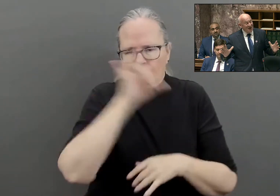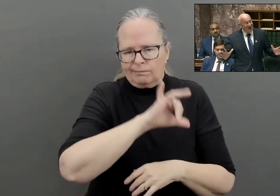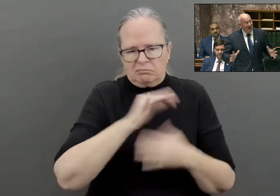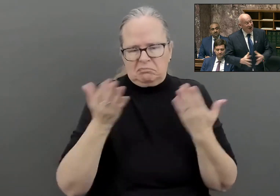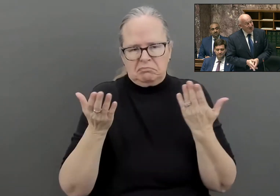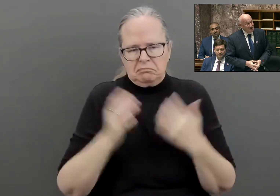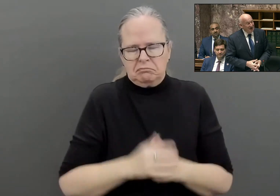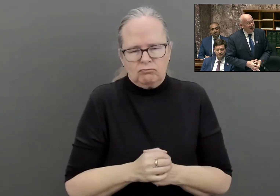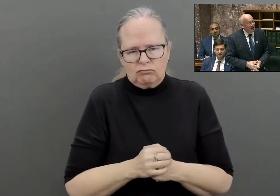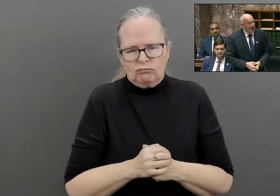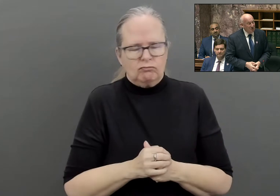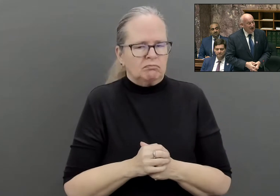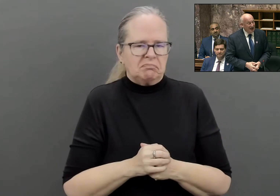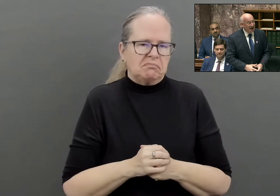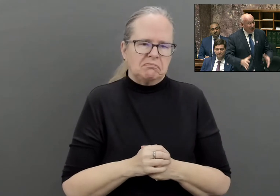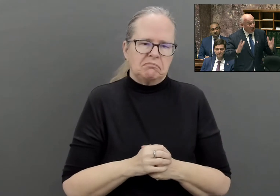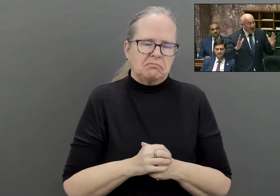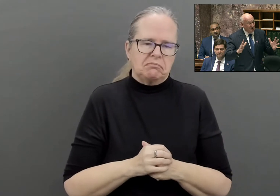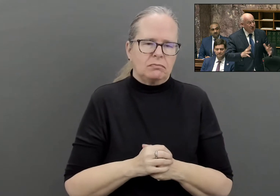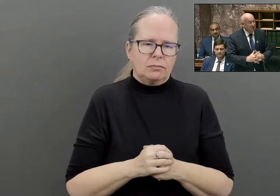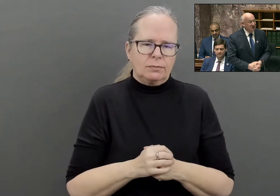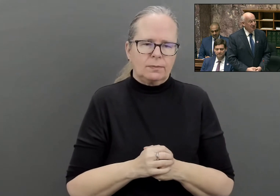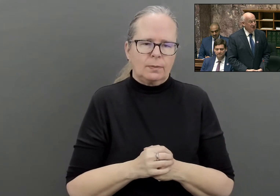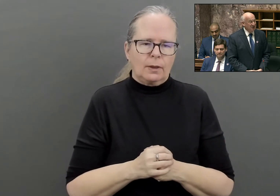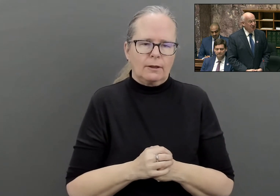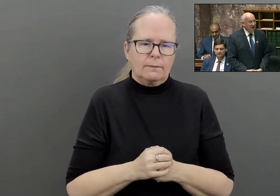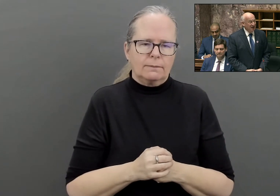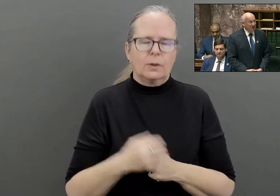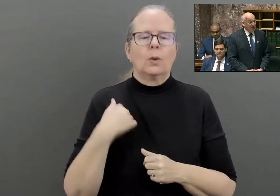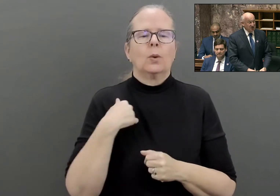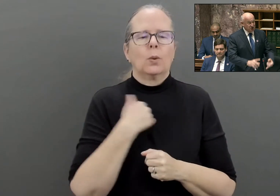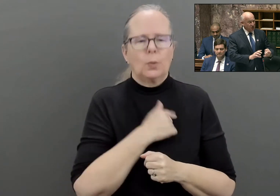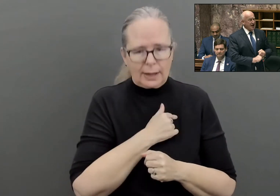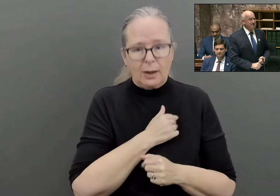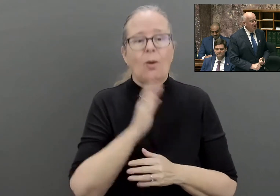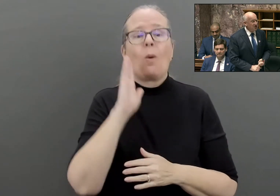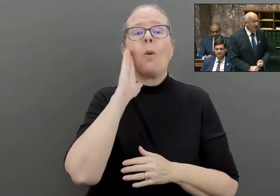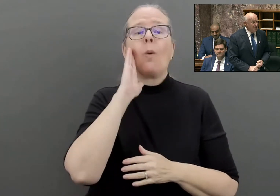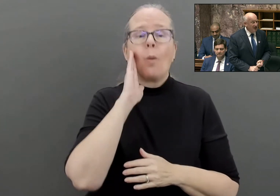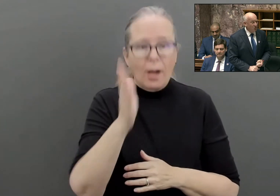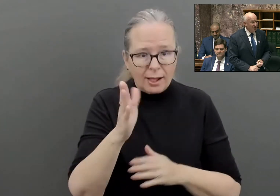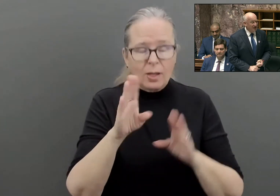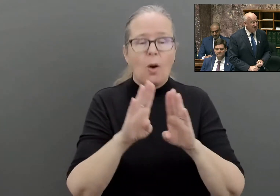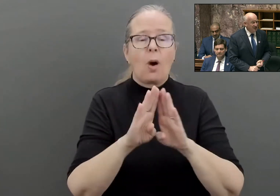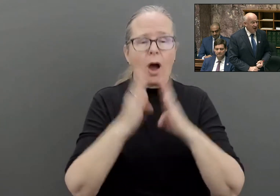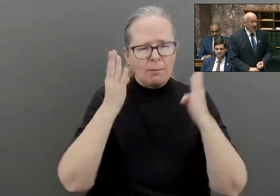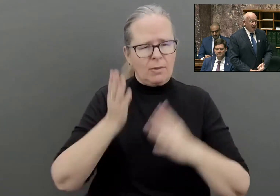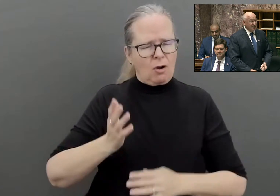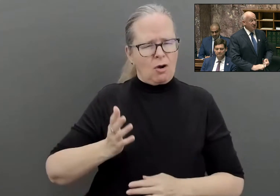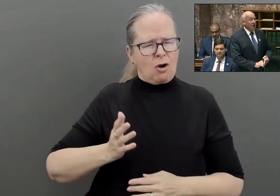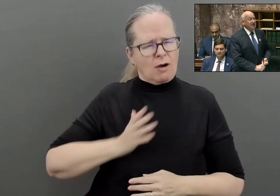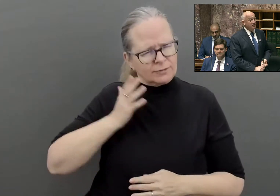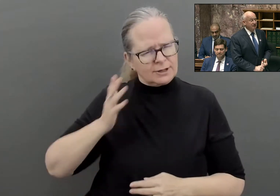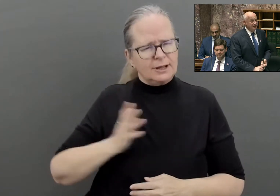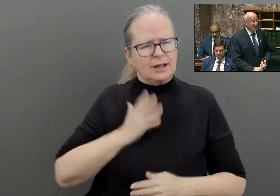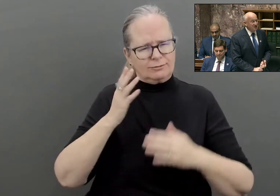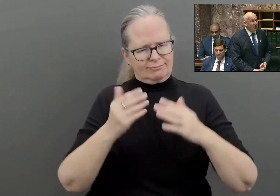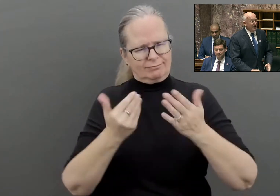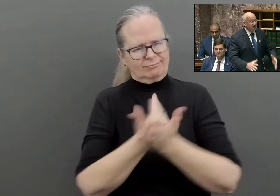Speaker. We are, Honourable Speaker, going to be opening an incredible new Patello Bridge that has trained British Columbia workers, that is